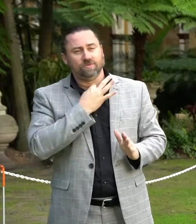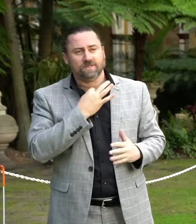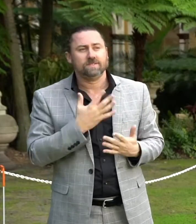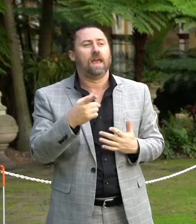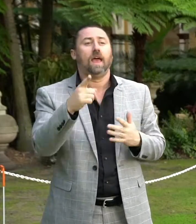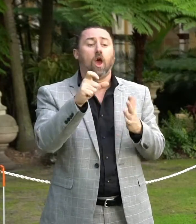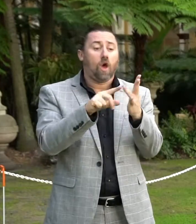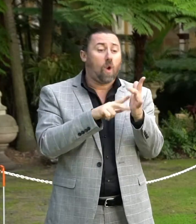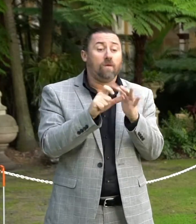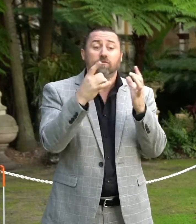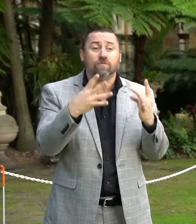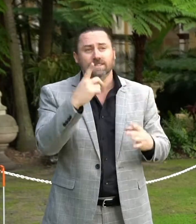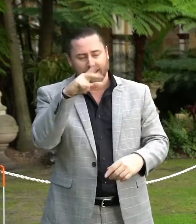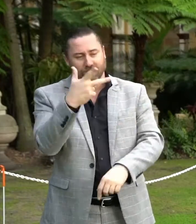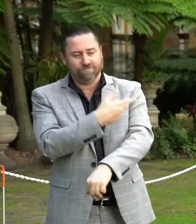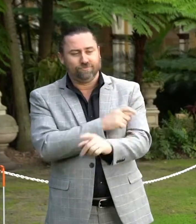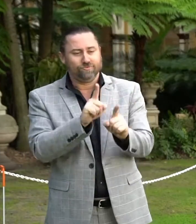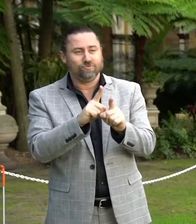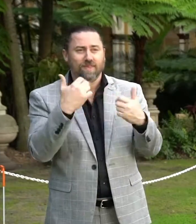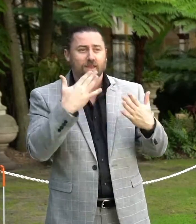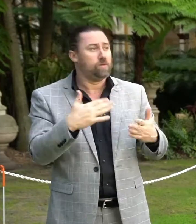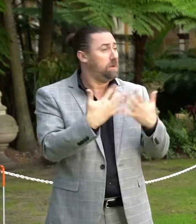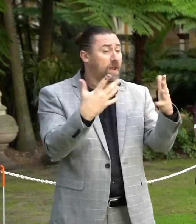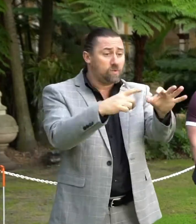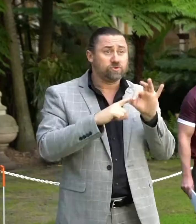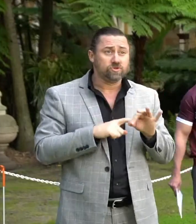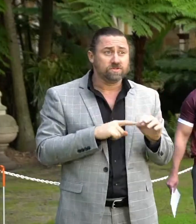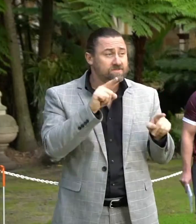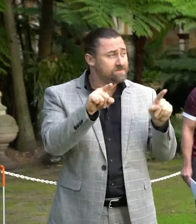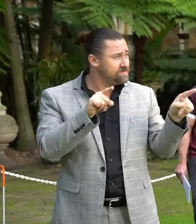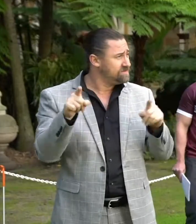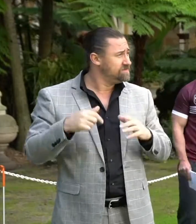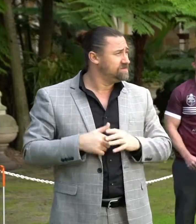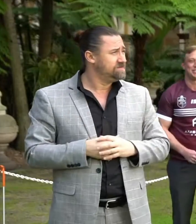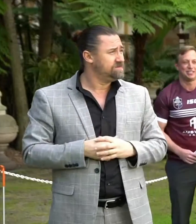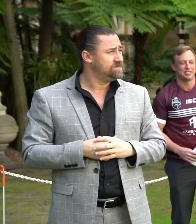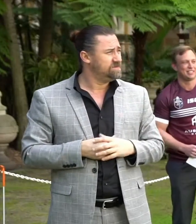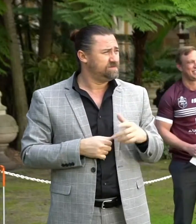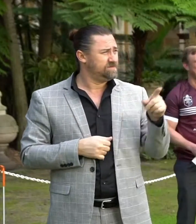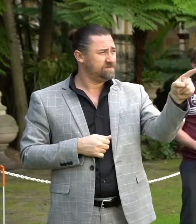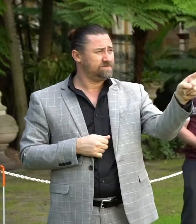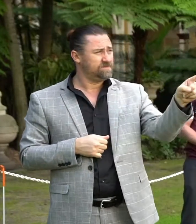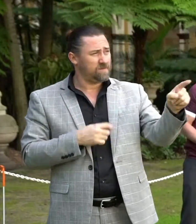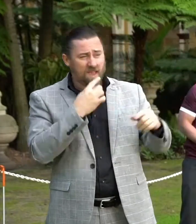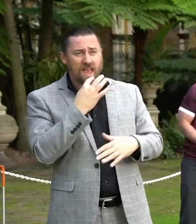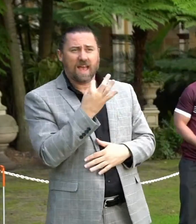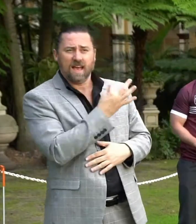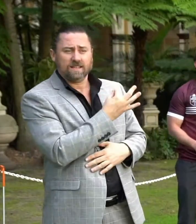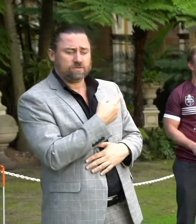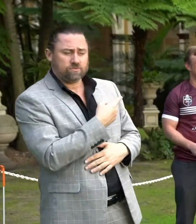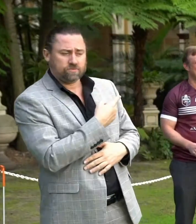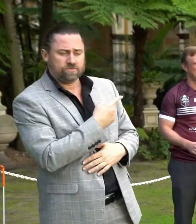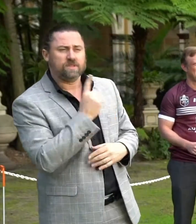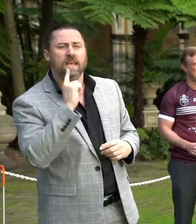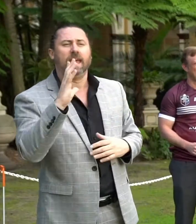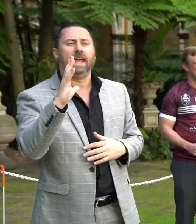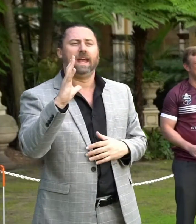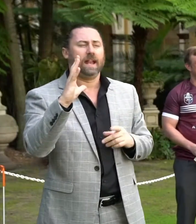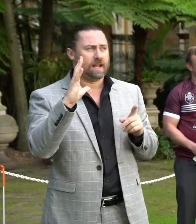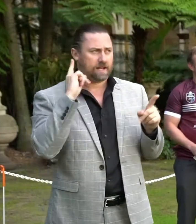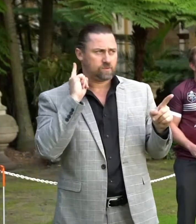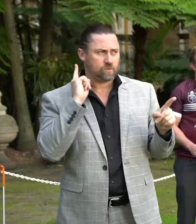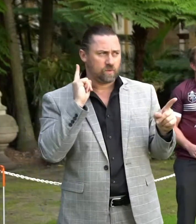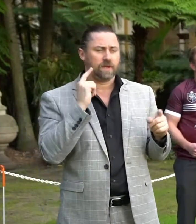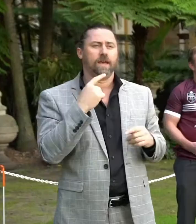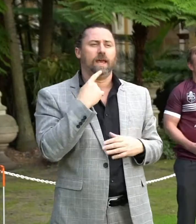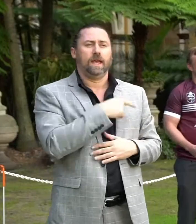COVID vaccinations. All right, we're happy to take some questions. Just want to ask Dr. Young, Yep. last week we were told you were